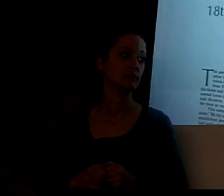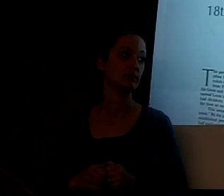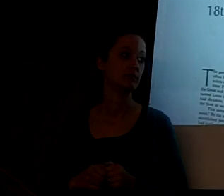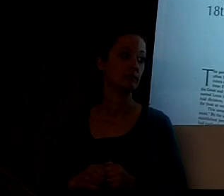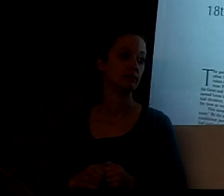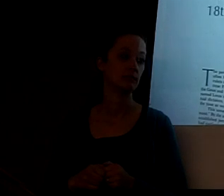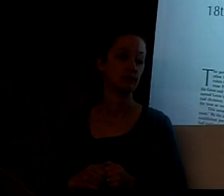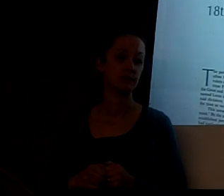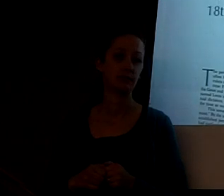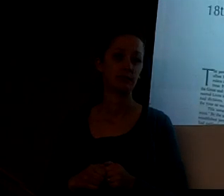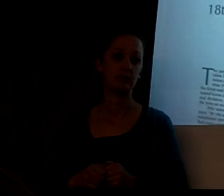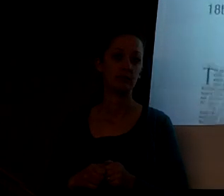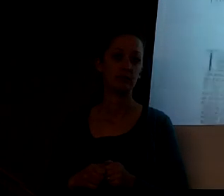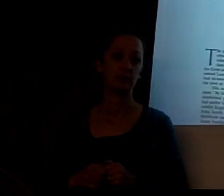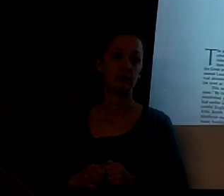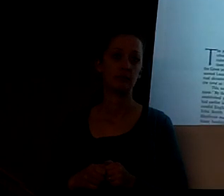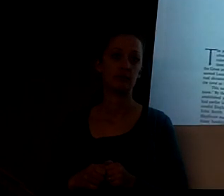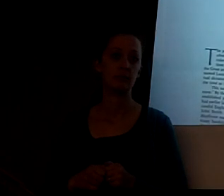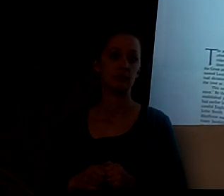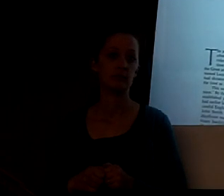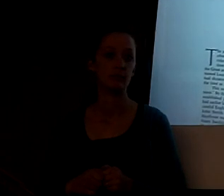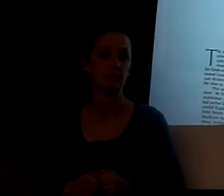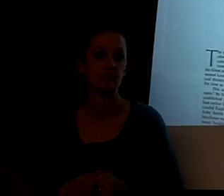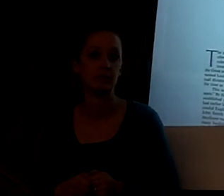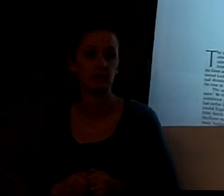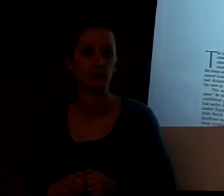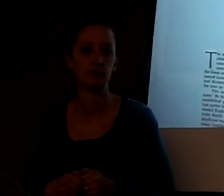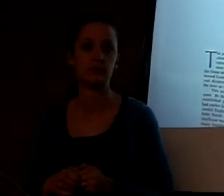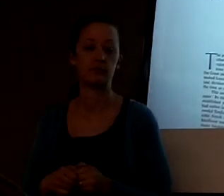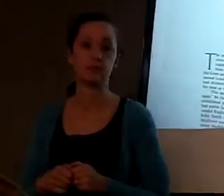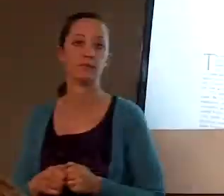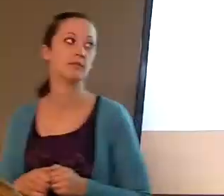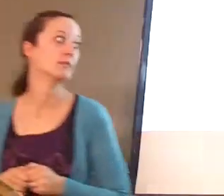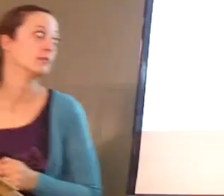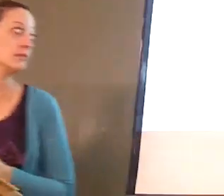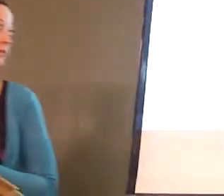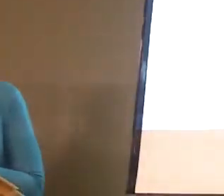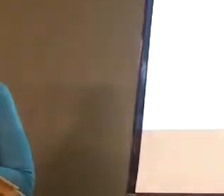it to you if I don't come up with it before it's over. Hanson is